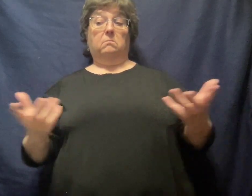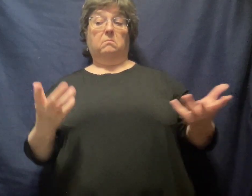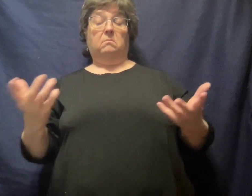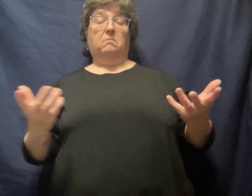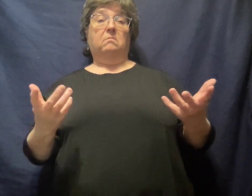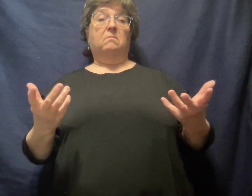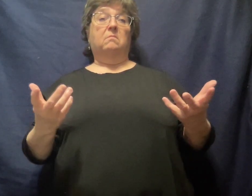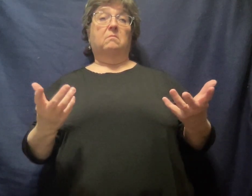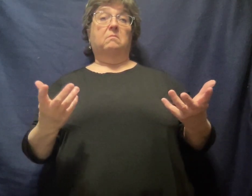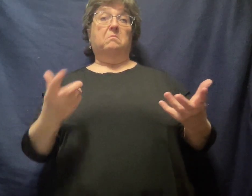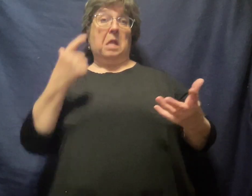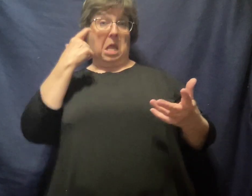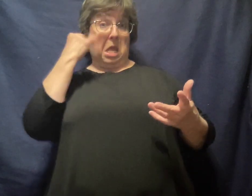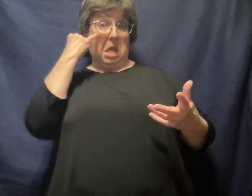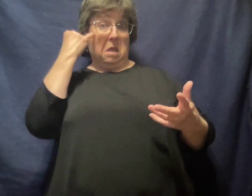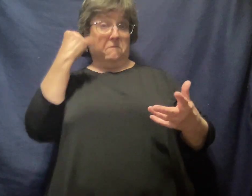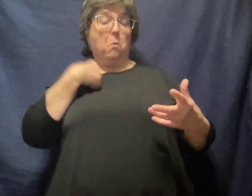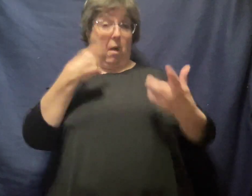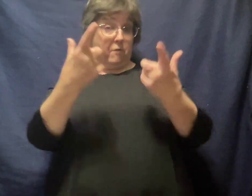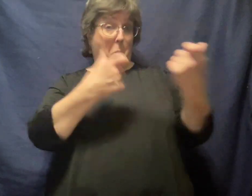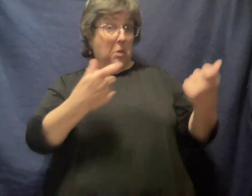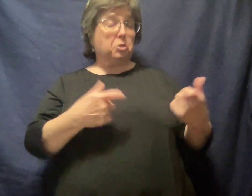If you do, please unmute your phone.